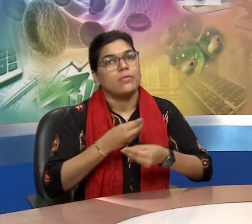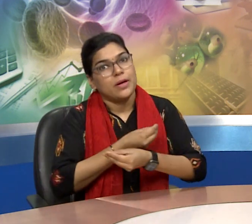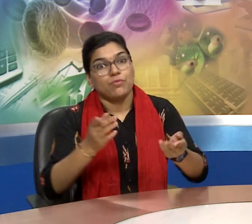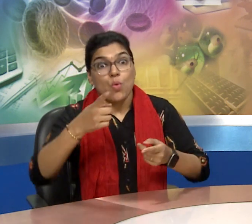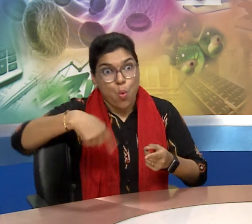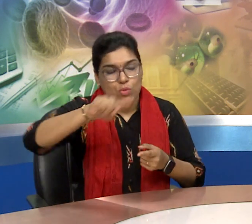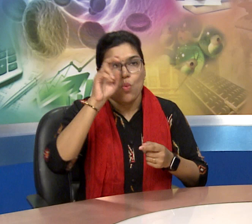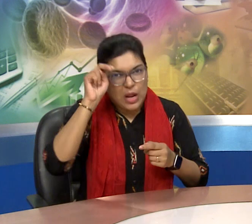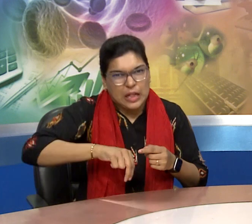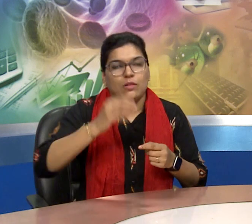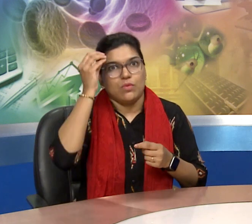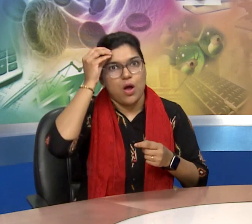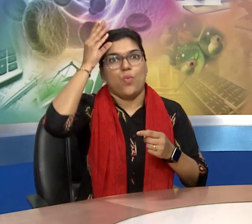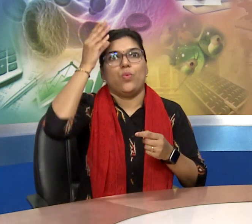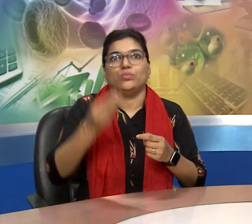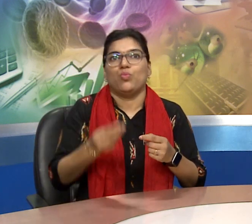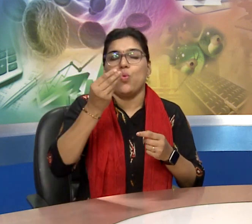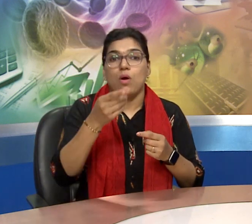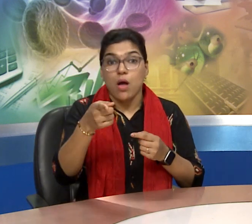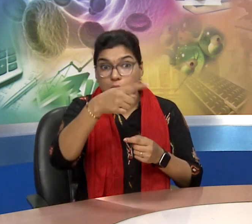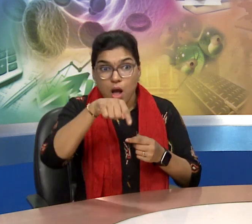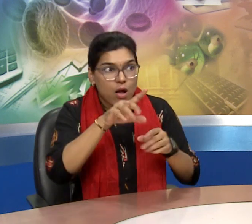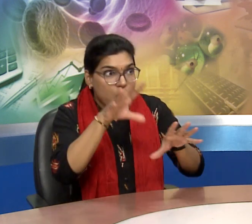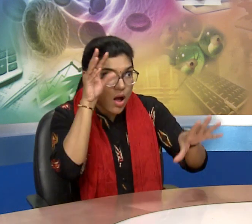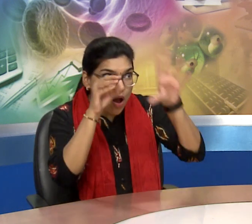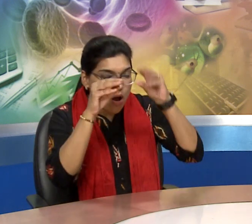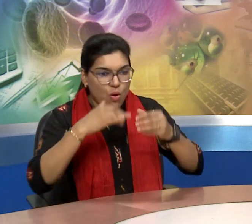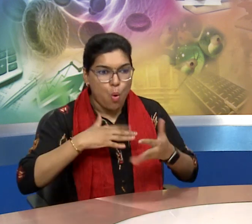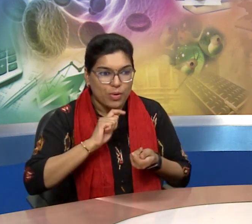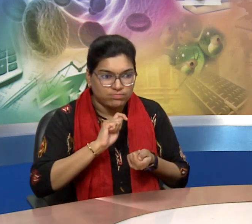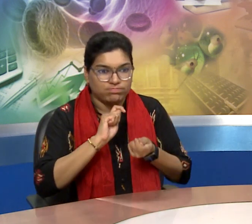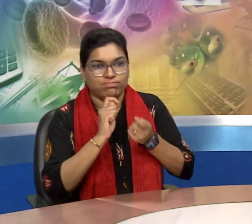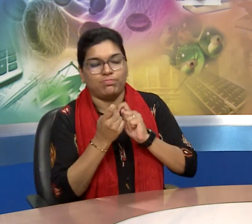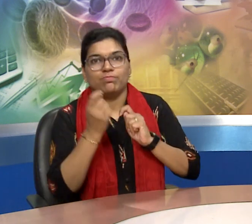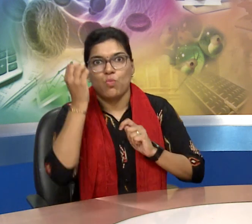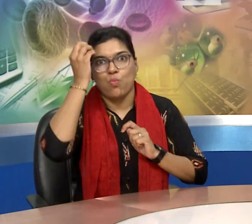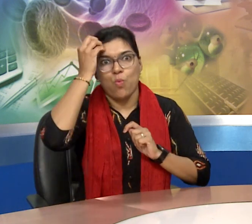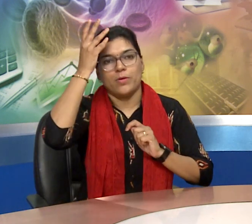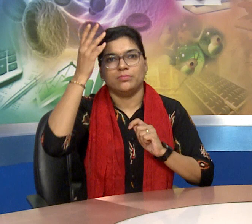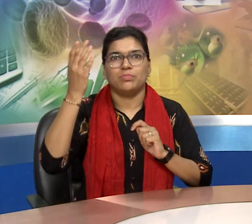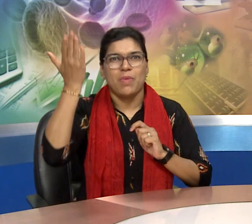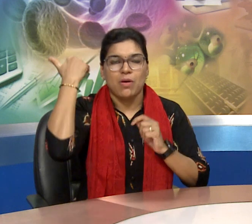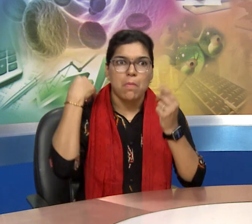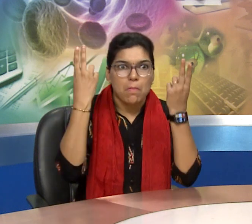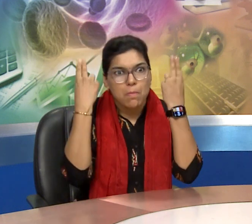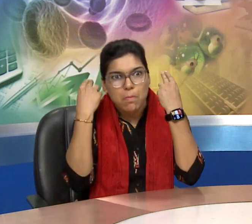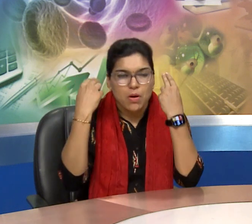And also we know that library has different resources, different subjects book available, so